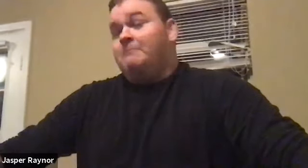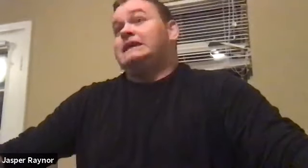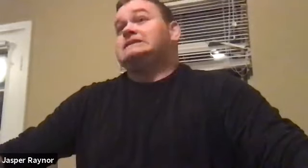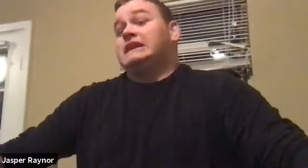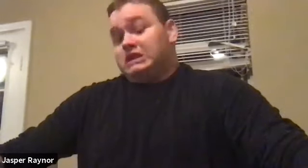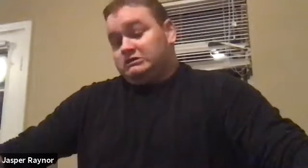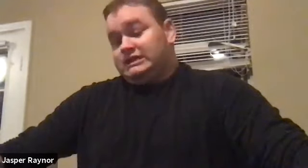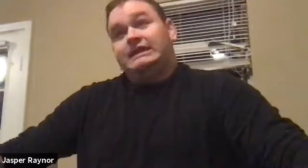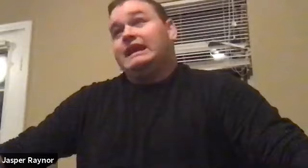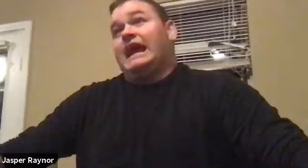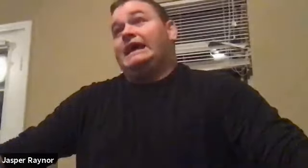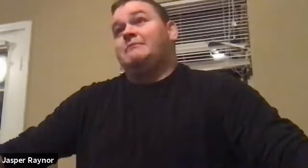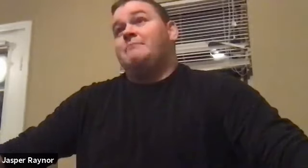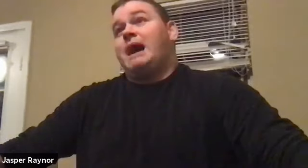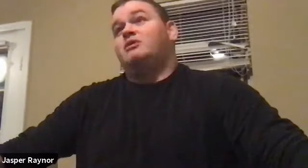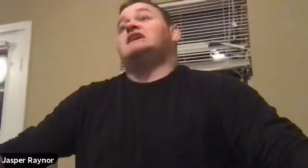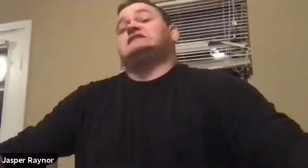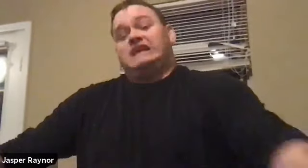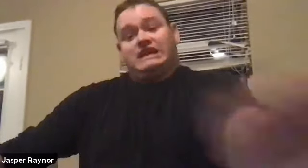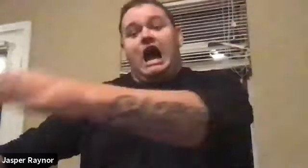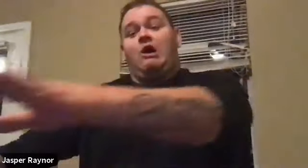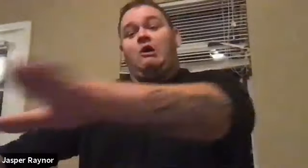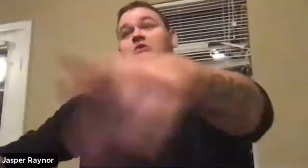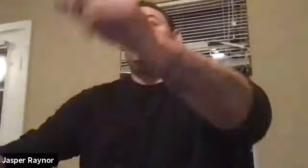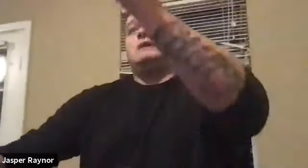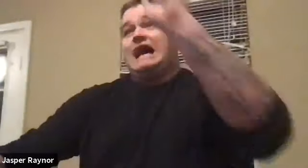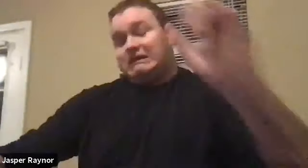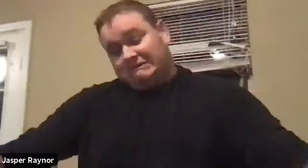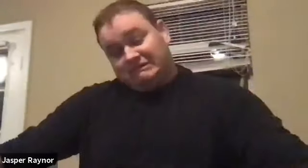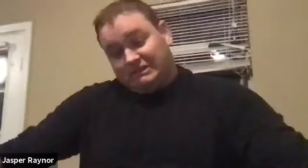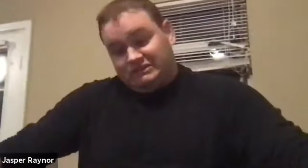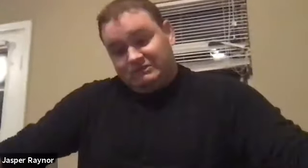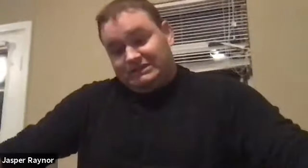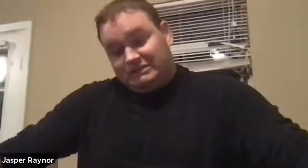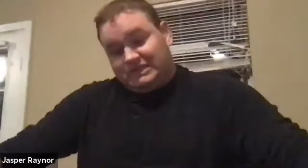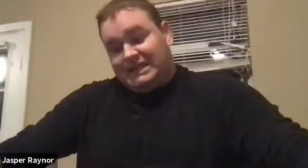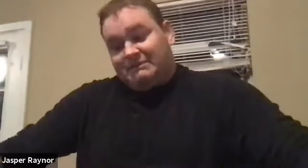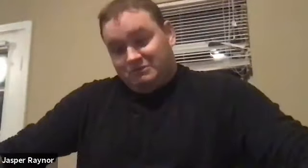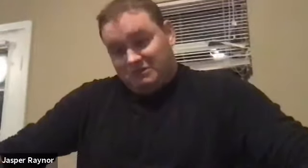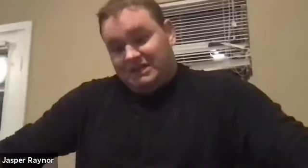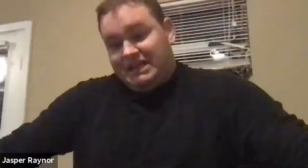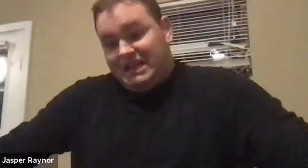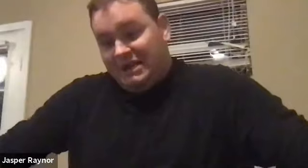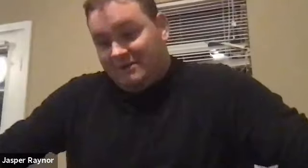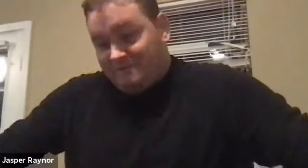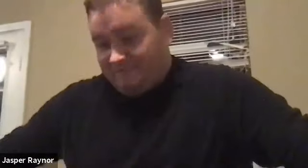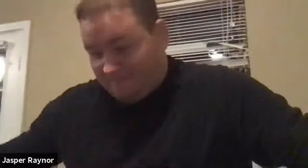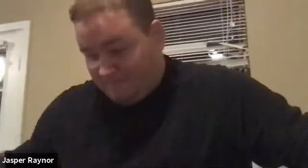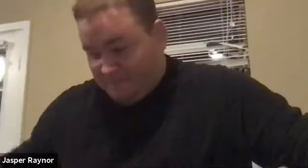Big sin, little sin, ain't in my Bible. Is it all equal? You lie? Girl, you get your time. You gonna get it now.